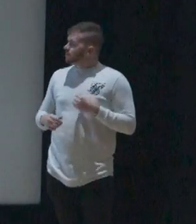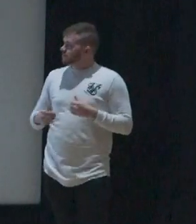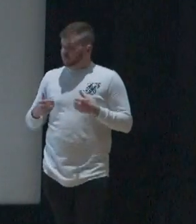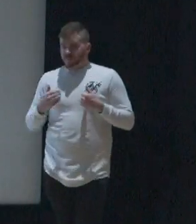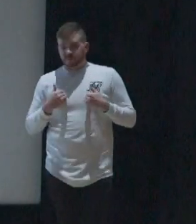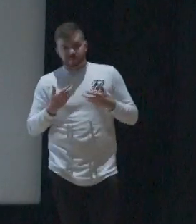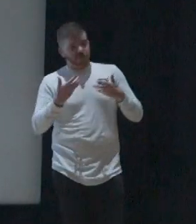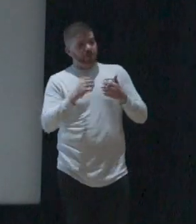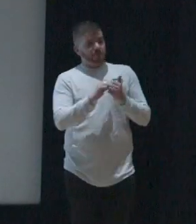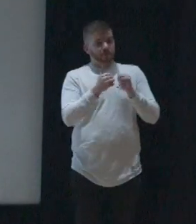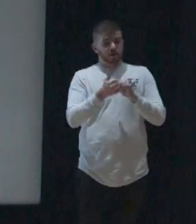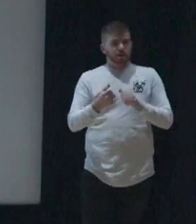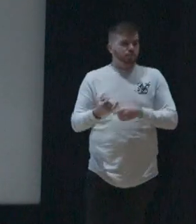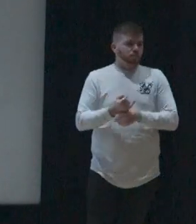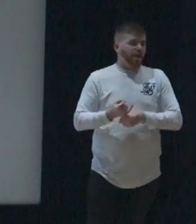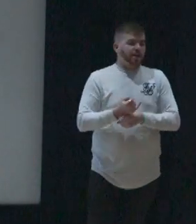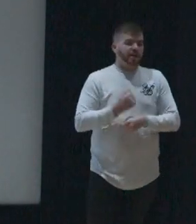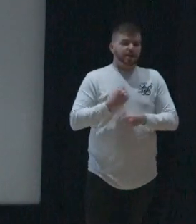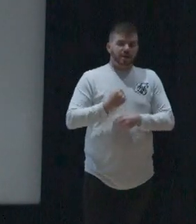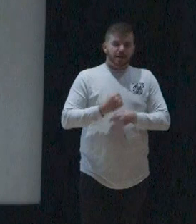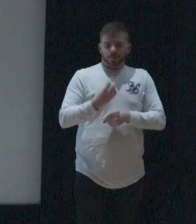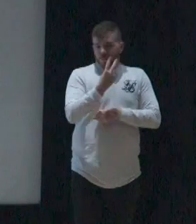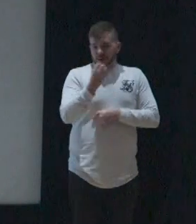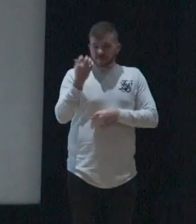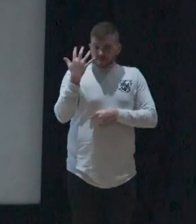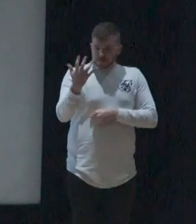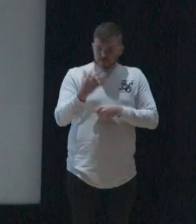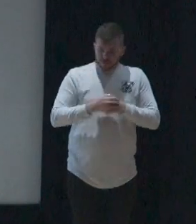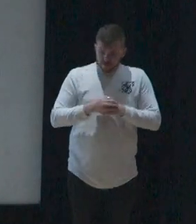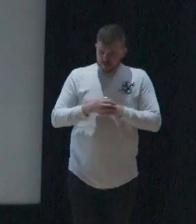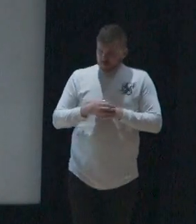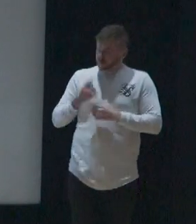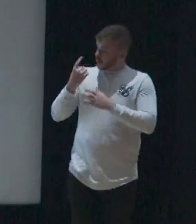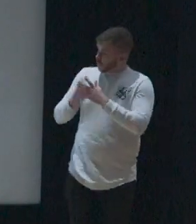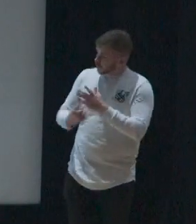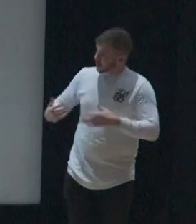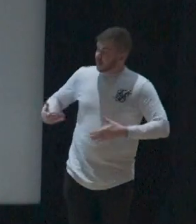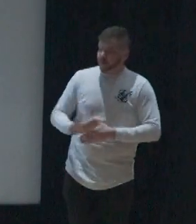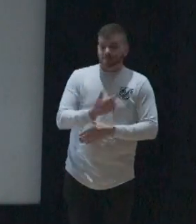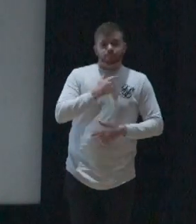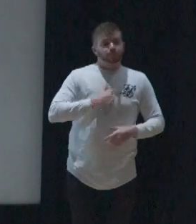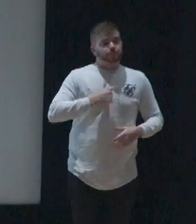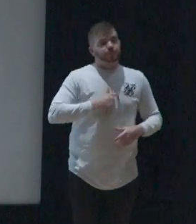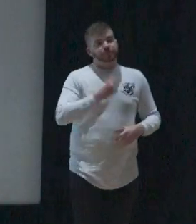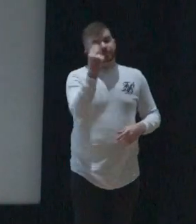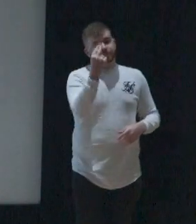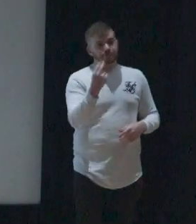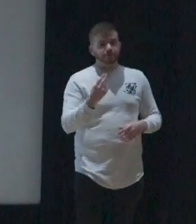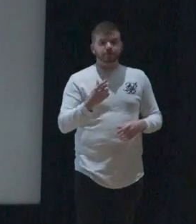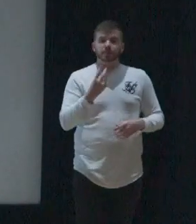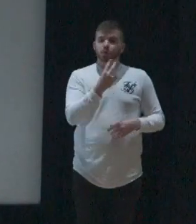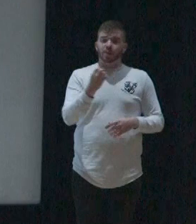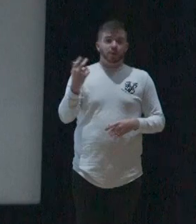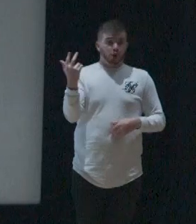I've been a partner in Grey Alien Games since 2005, but I've only been having an active role in design since 2013,